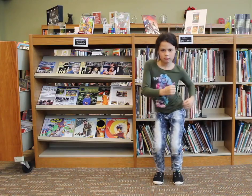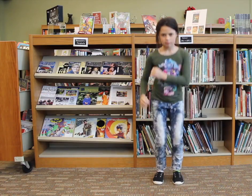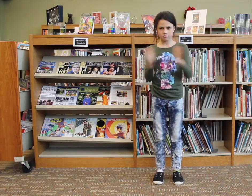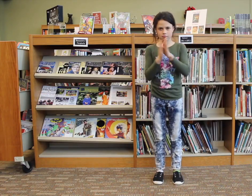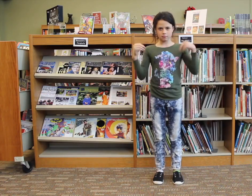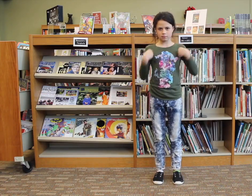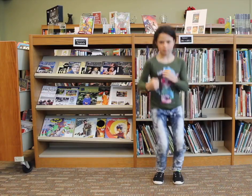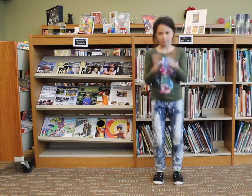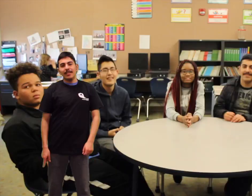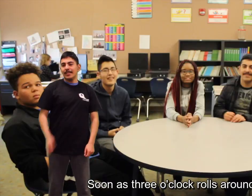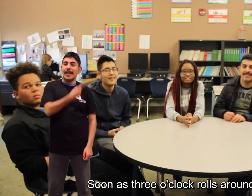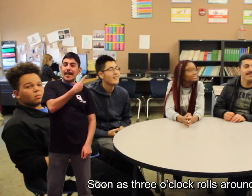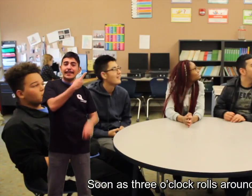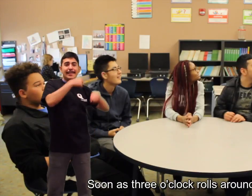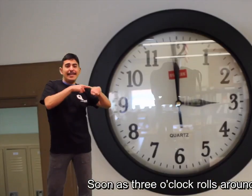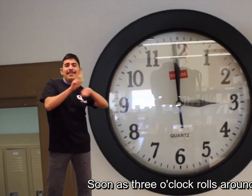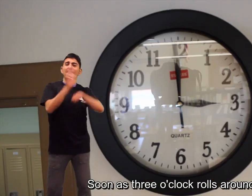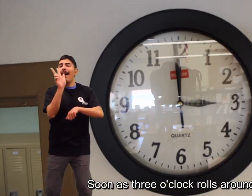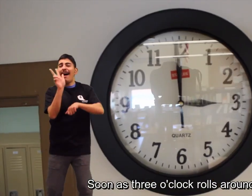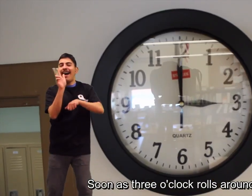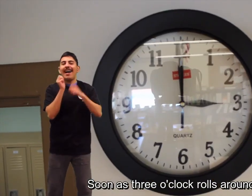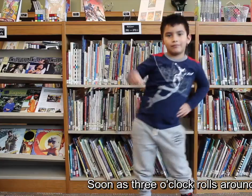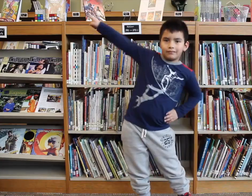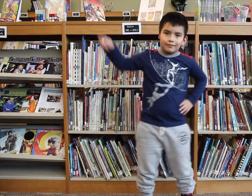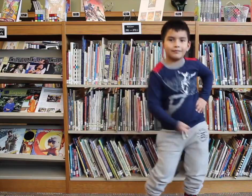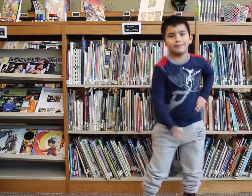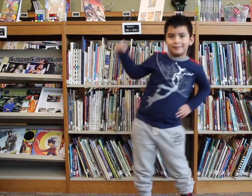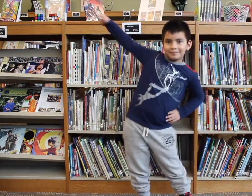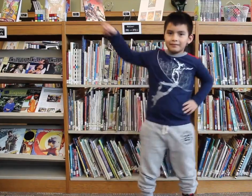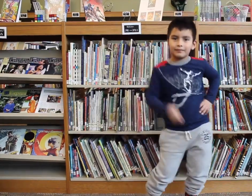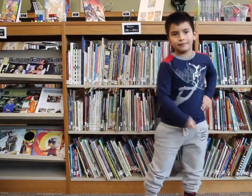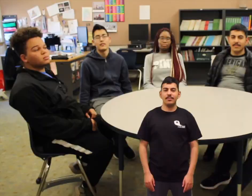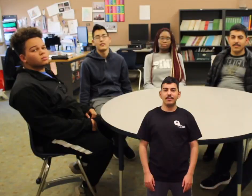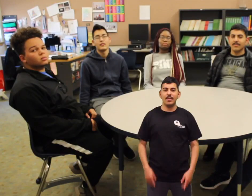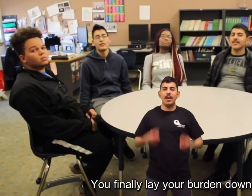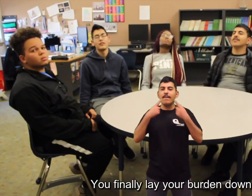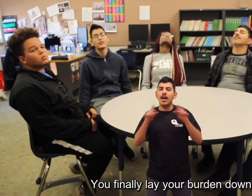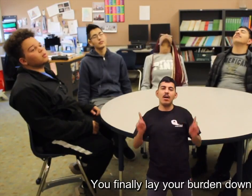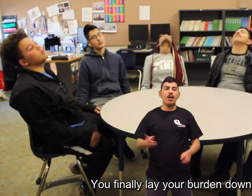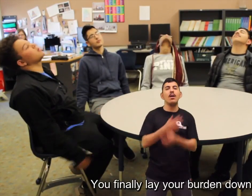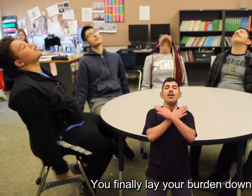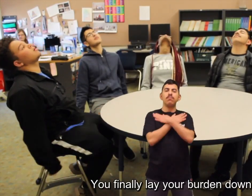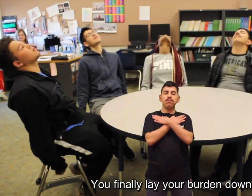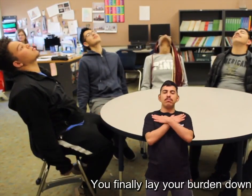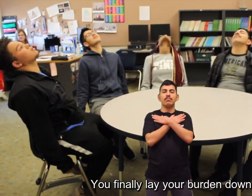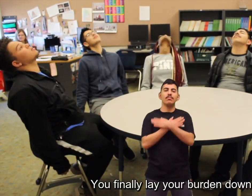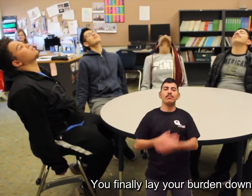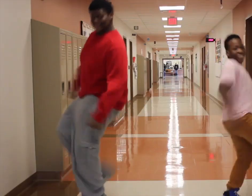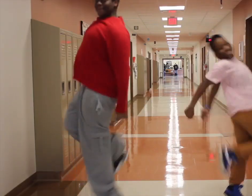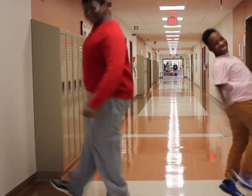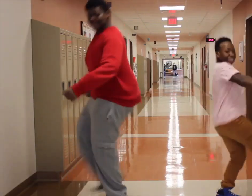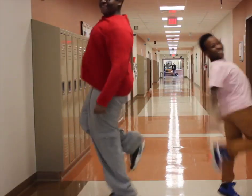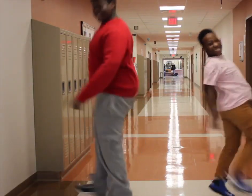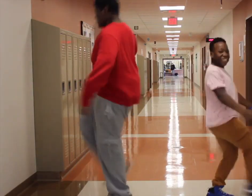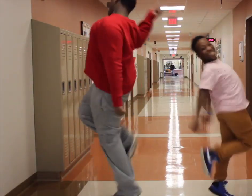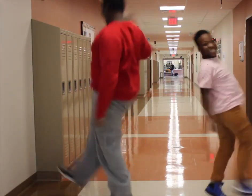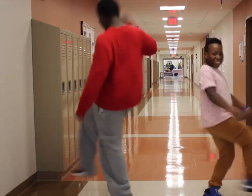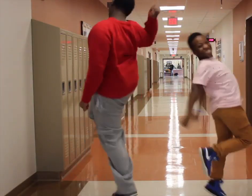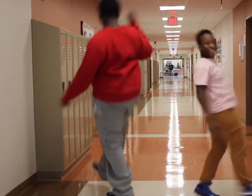soon as three o'clock rolls around, you finally lay your burden down.